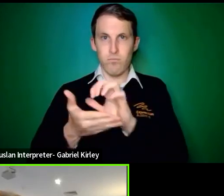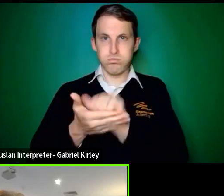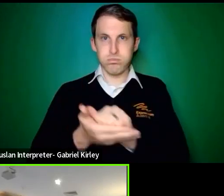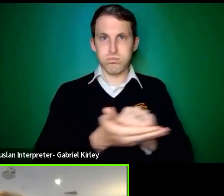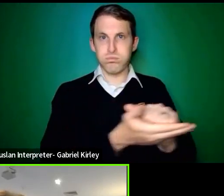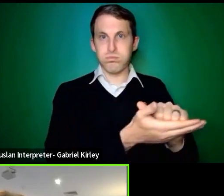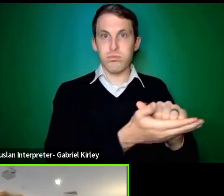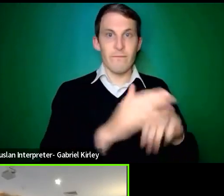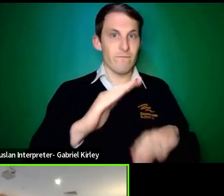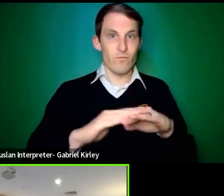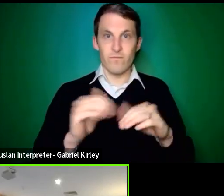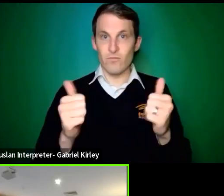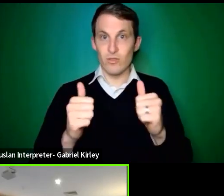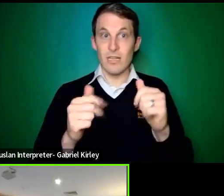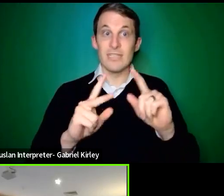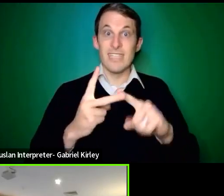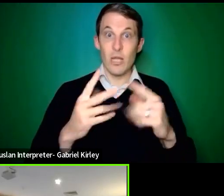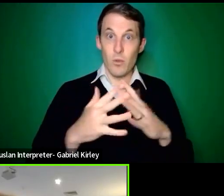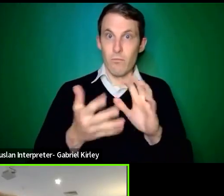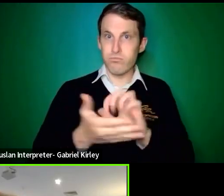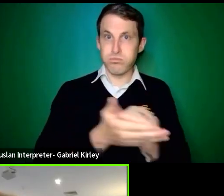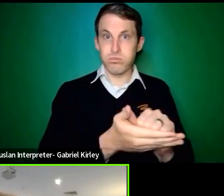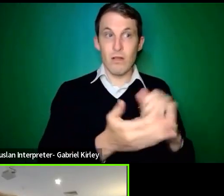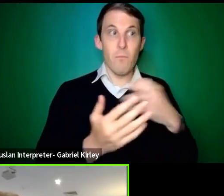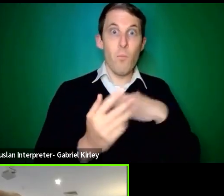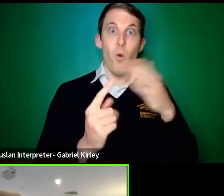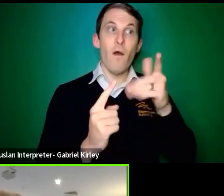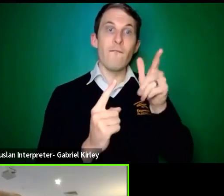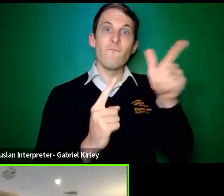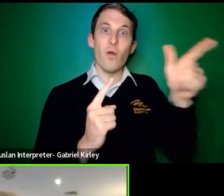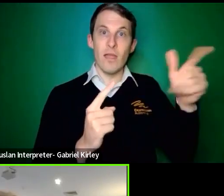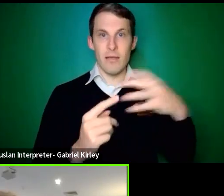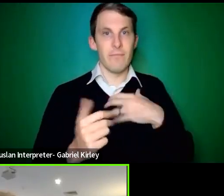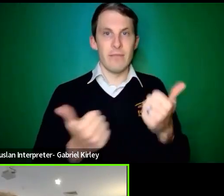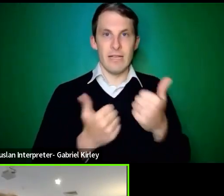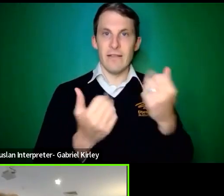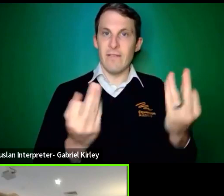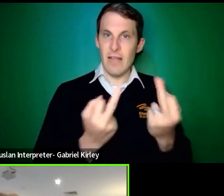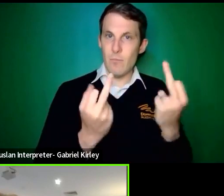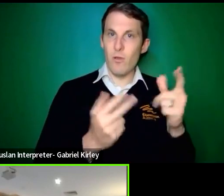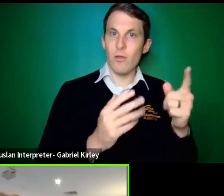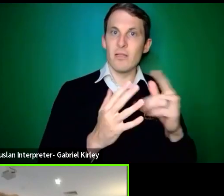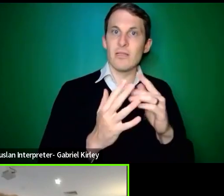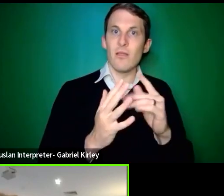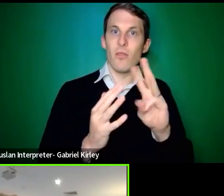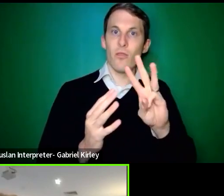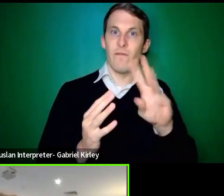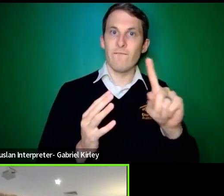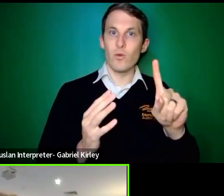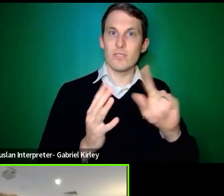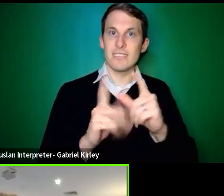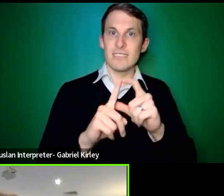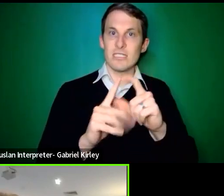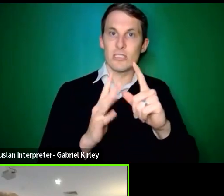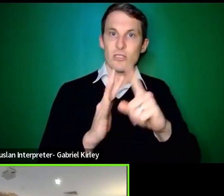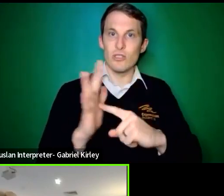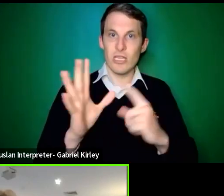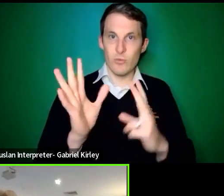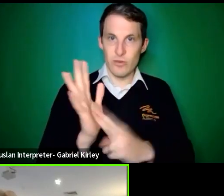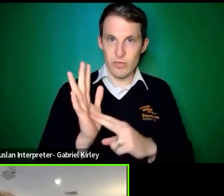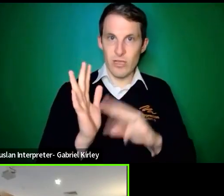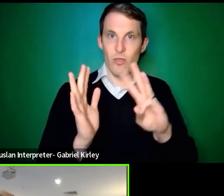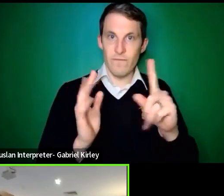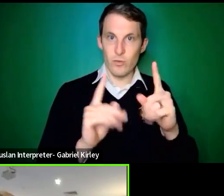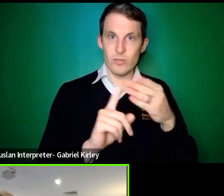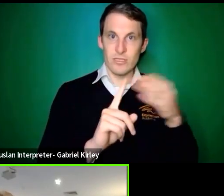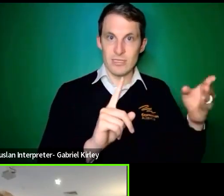well. But we do have lots of bookings available for those that are still interested the week commencing the 31st of January, and we'll be opening bookings for the week